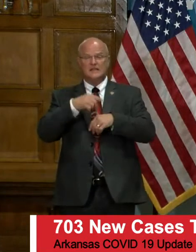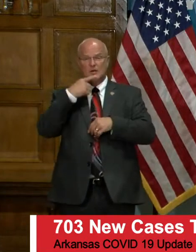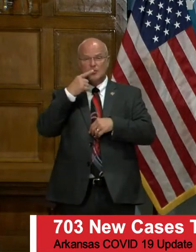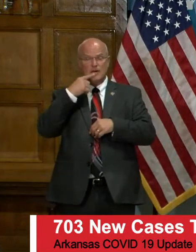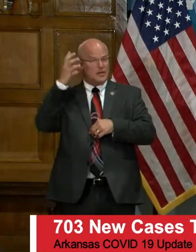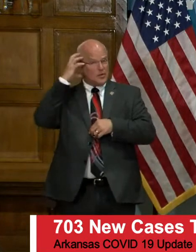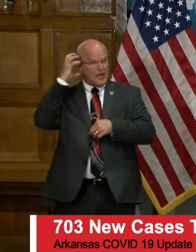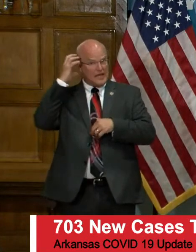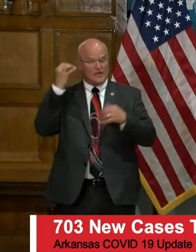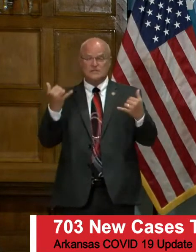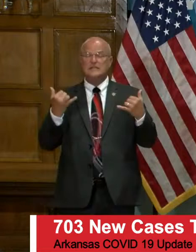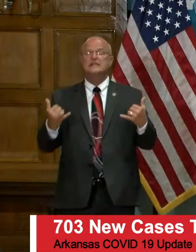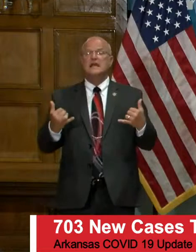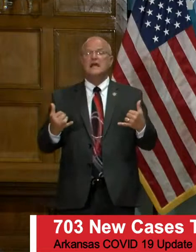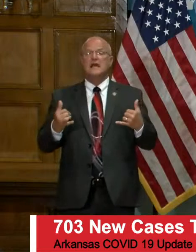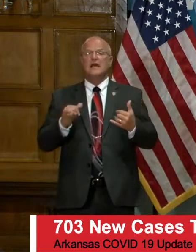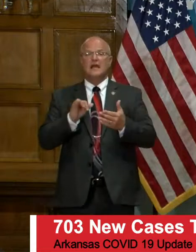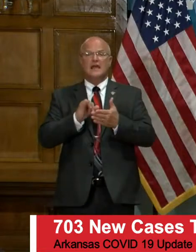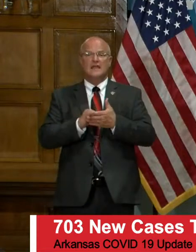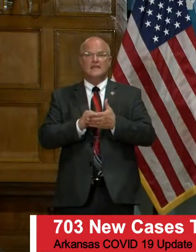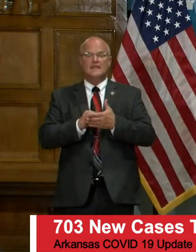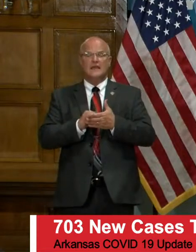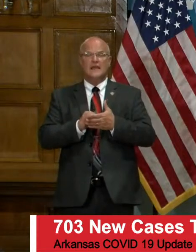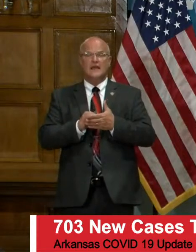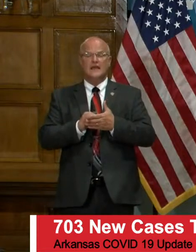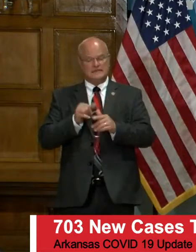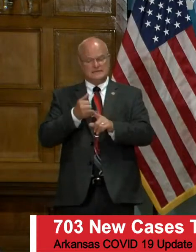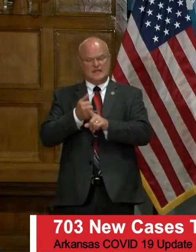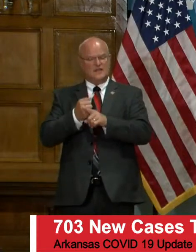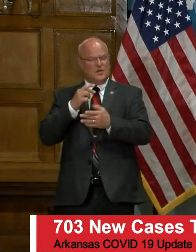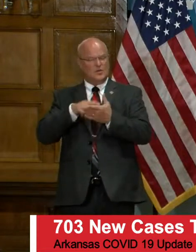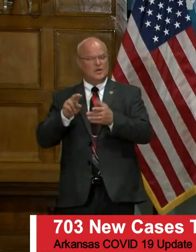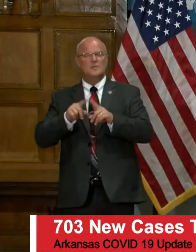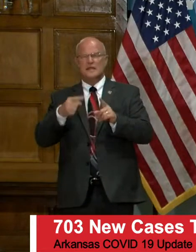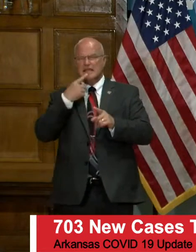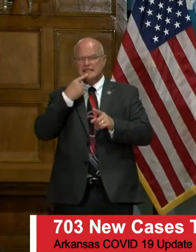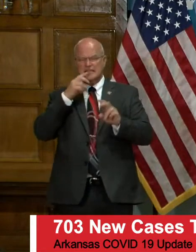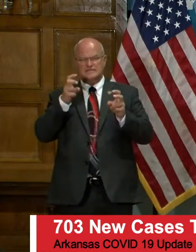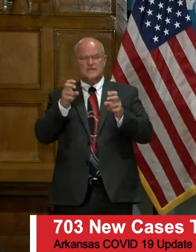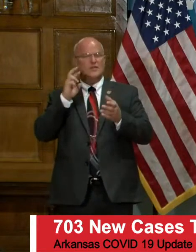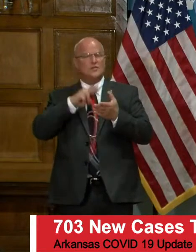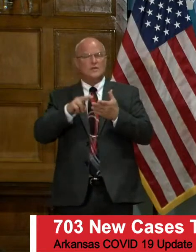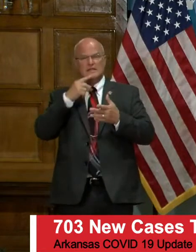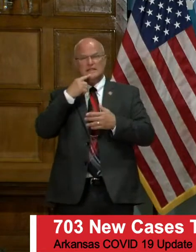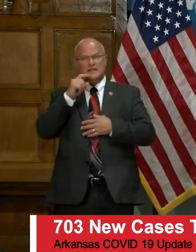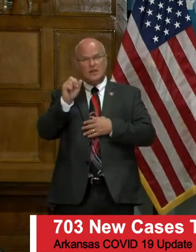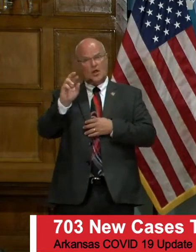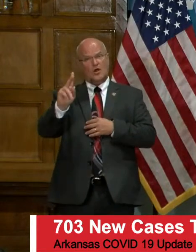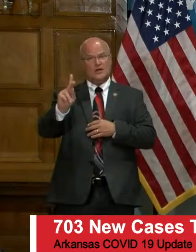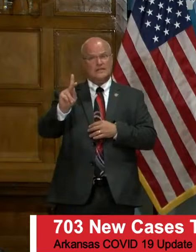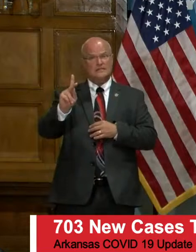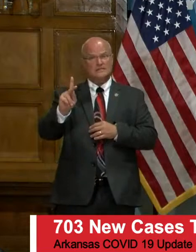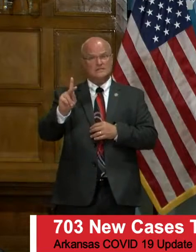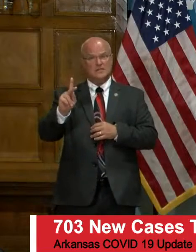today. It wasn't their own research, but they cited research saying that Arkansas